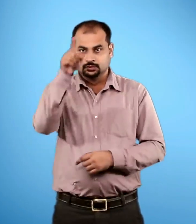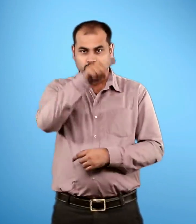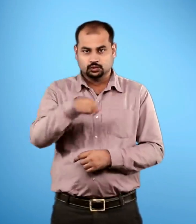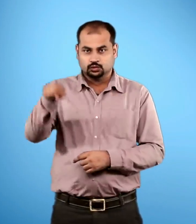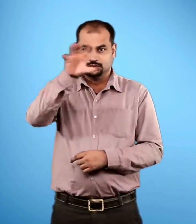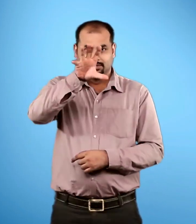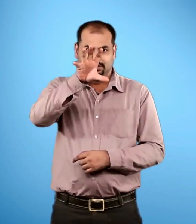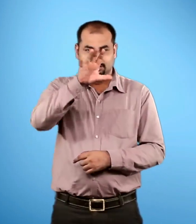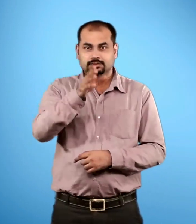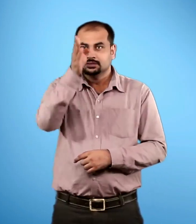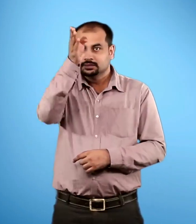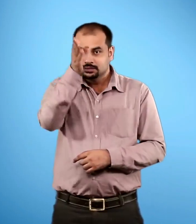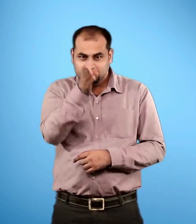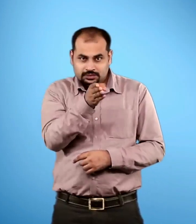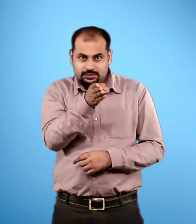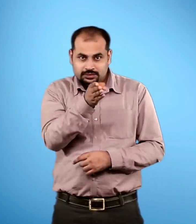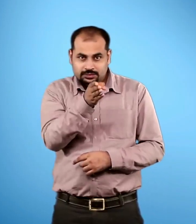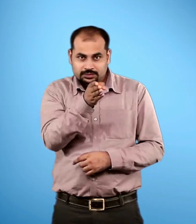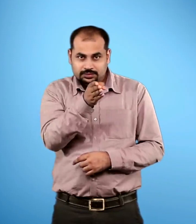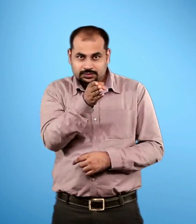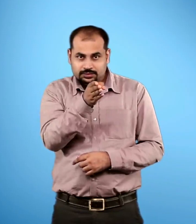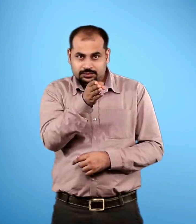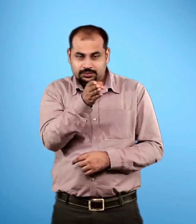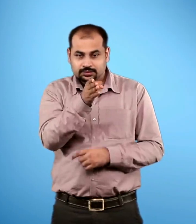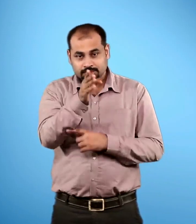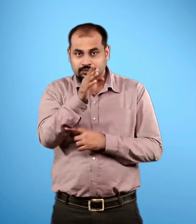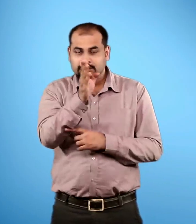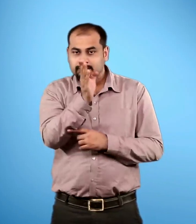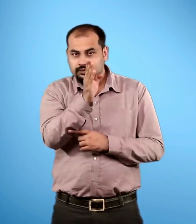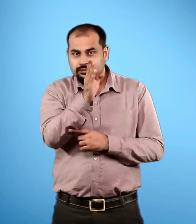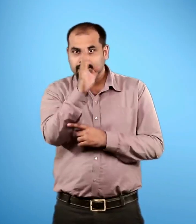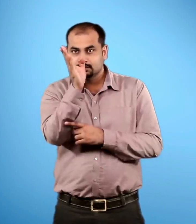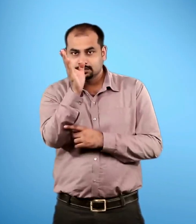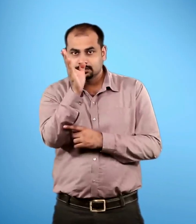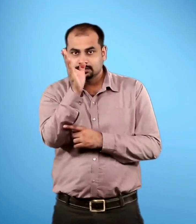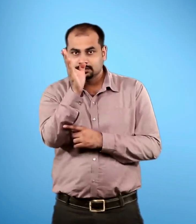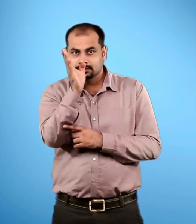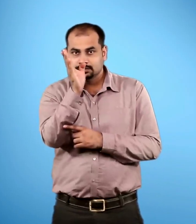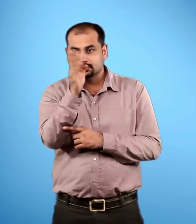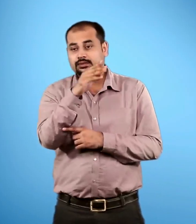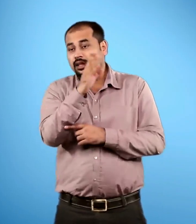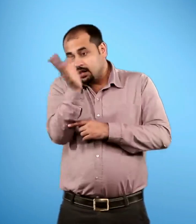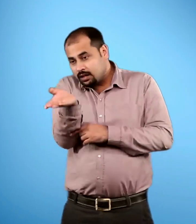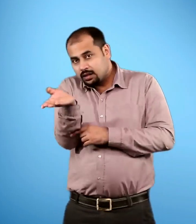3 instances have been given. You have to create 2 more instances based on this repeat.